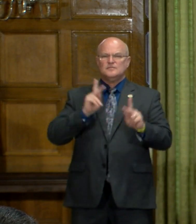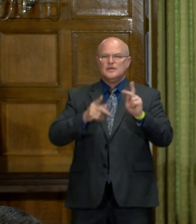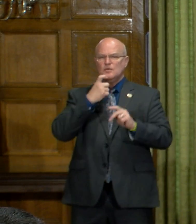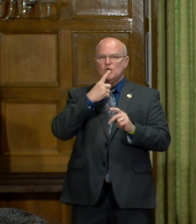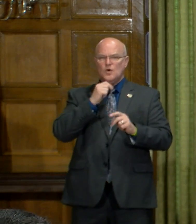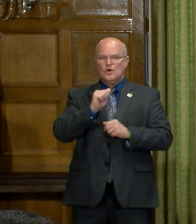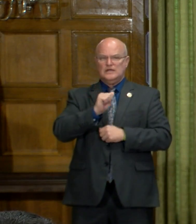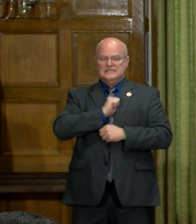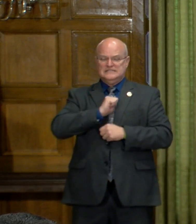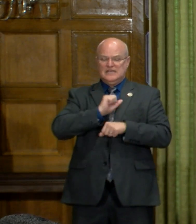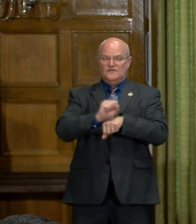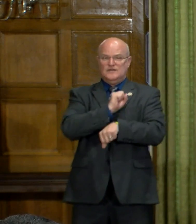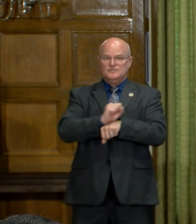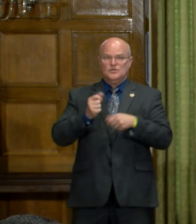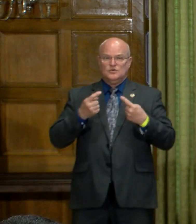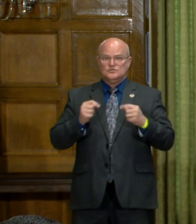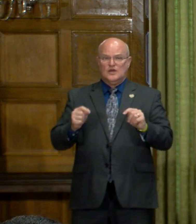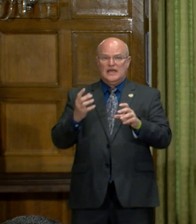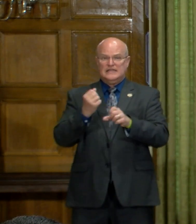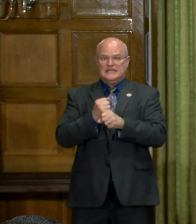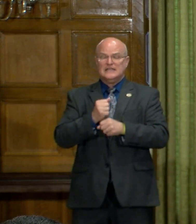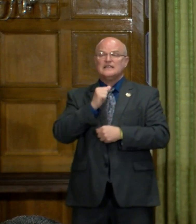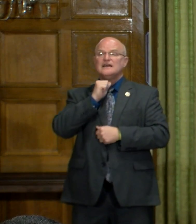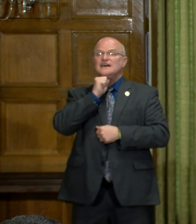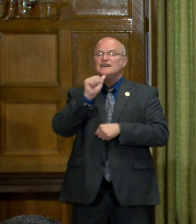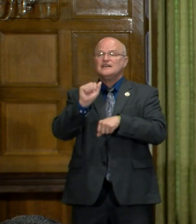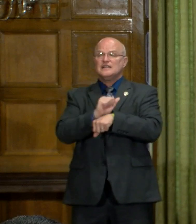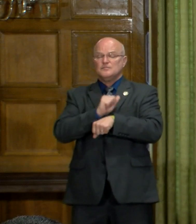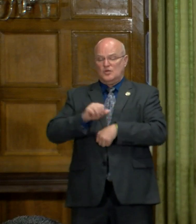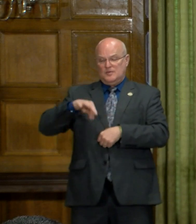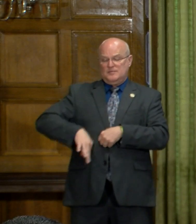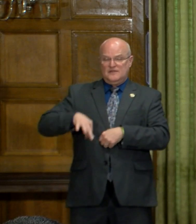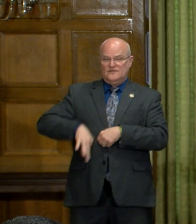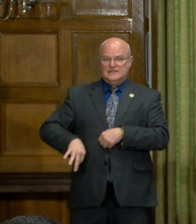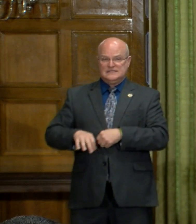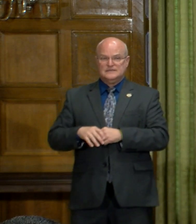who are self-employed trying to get unemployment benefits?